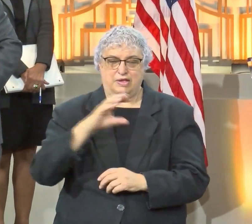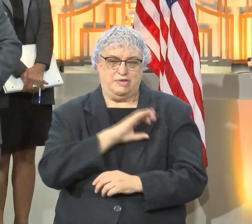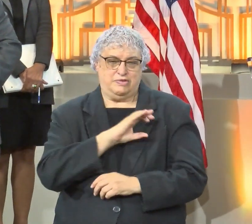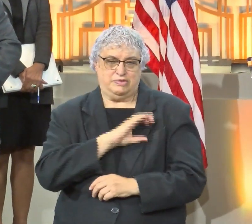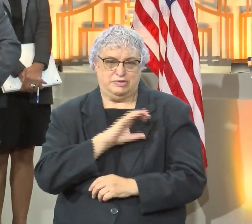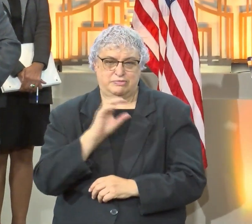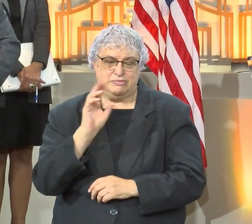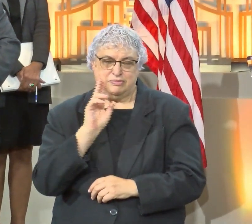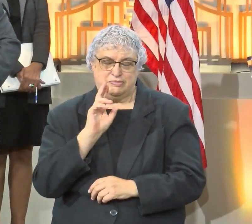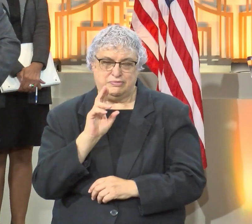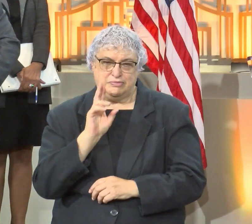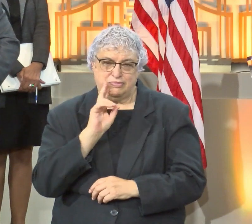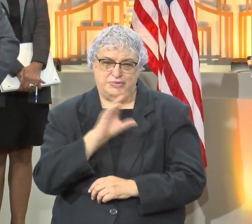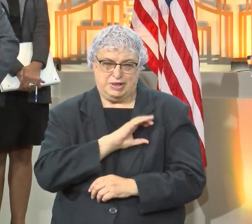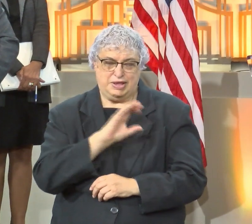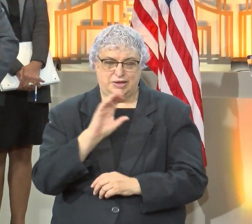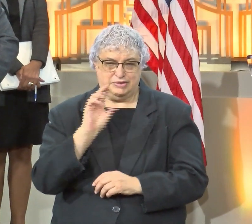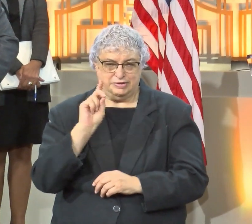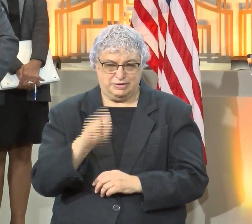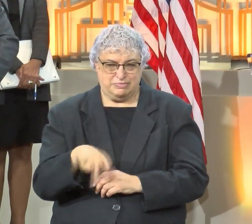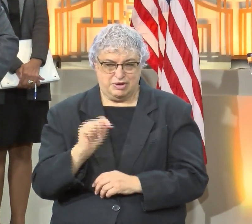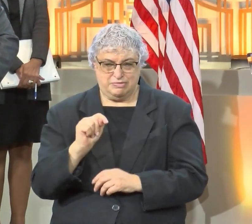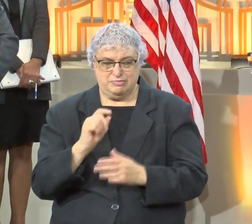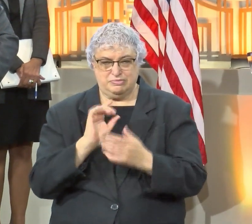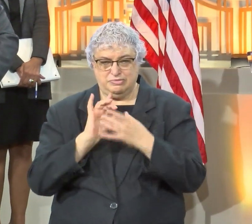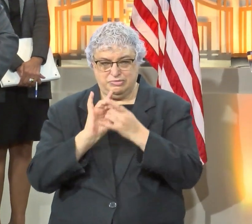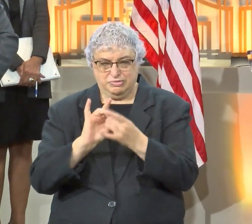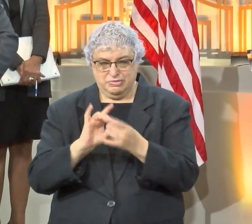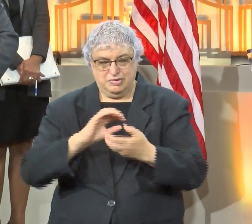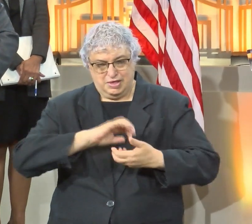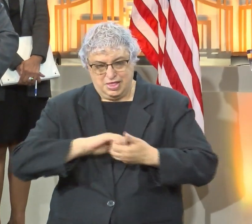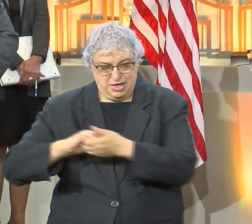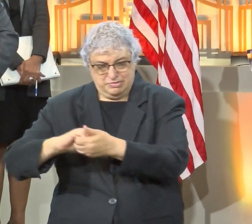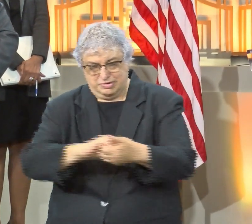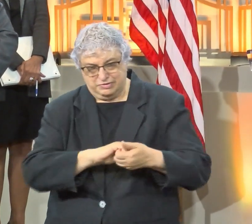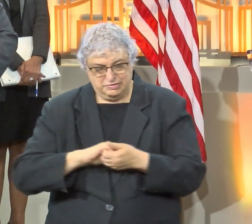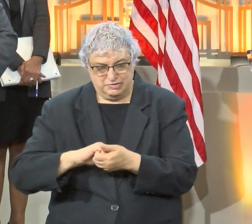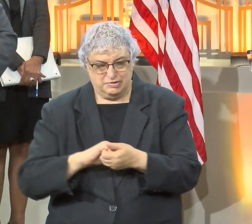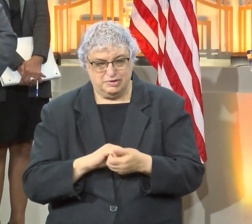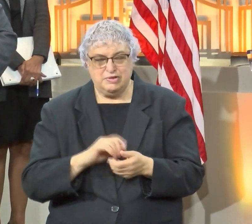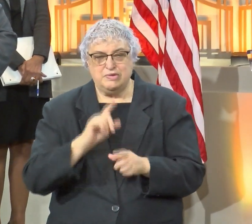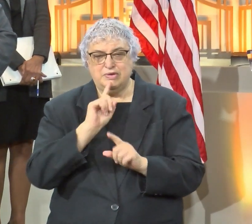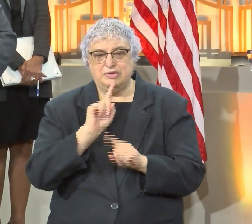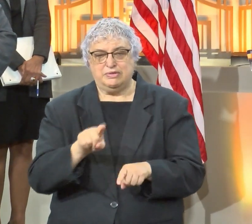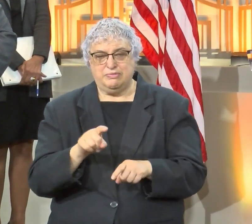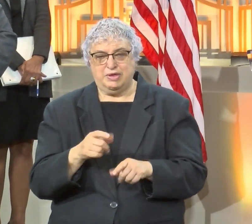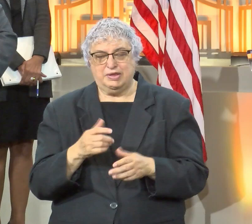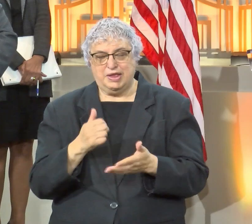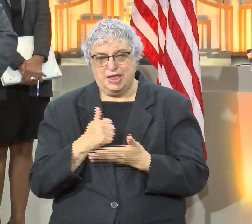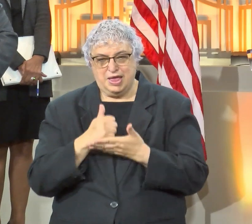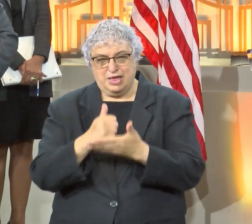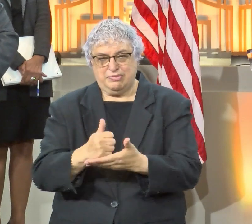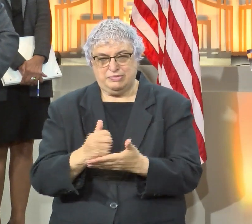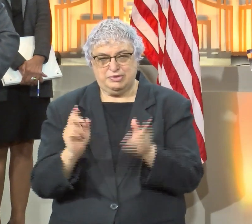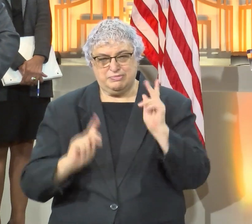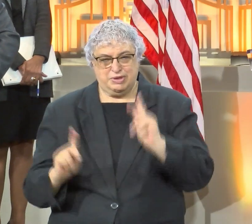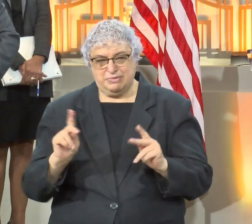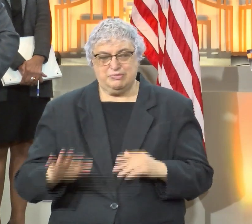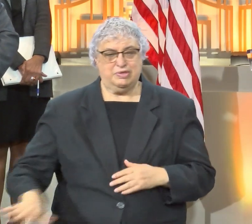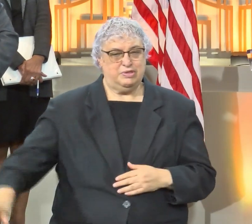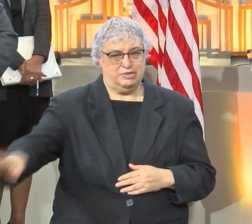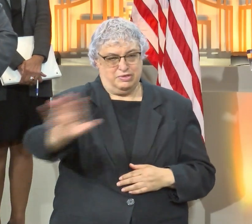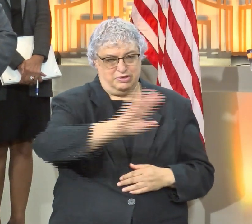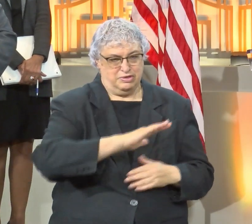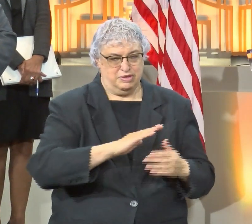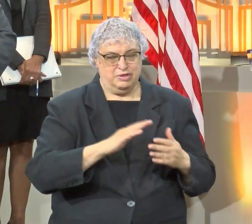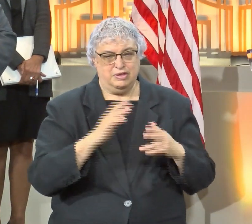more effective and responsive to our communities. A collaborative response model enables our citizens to get the help that they need